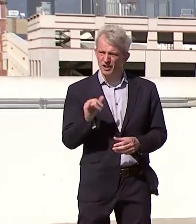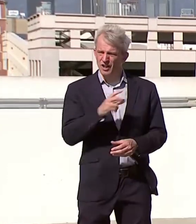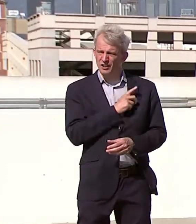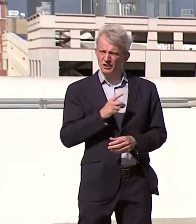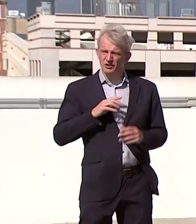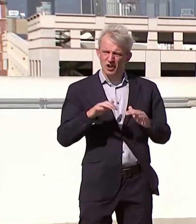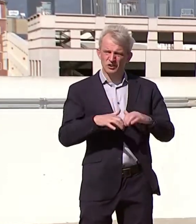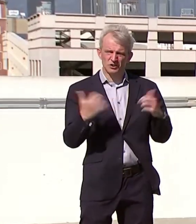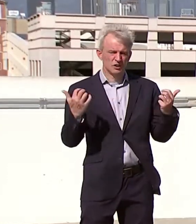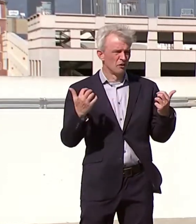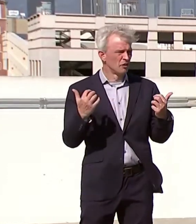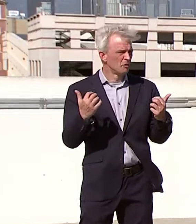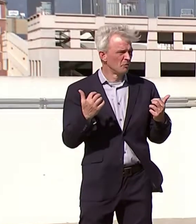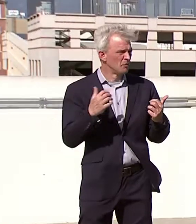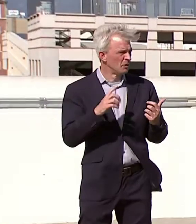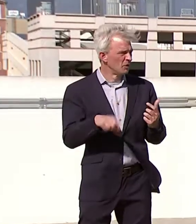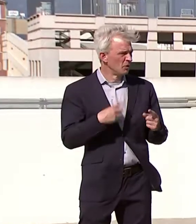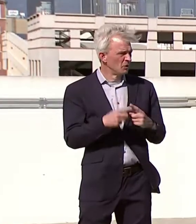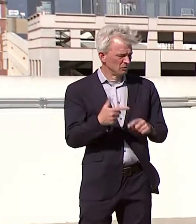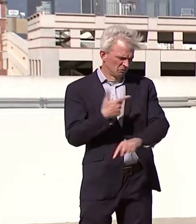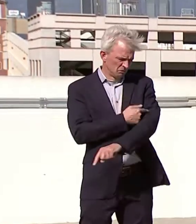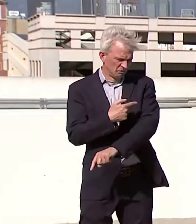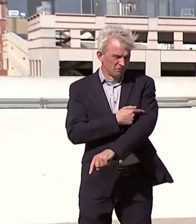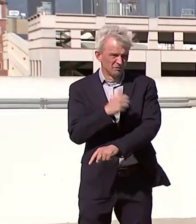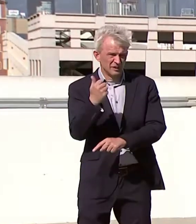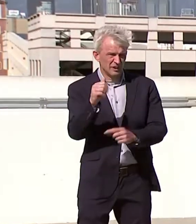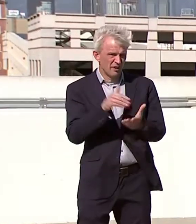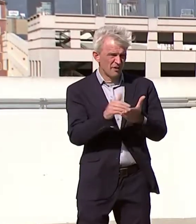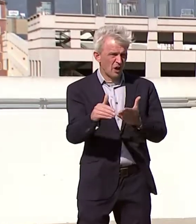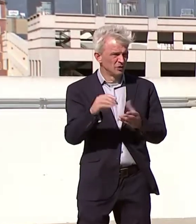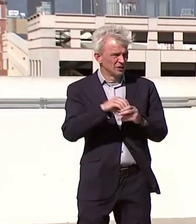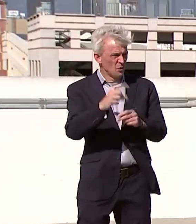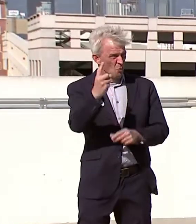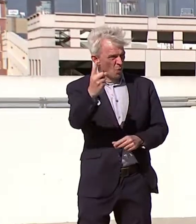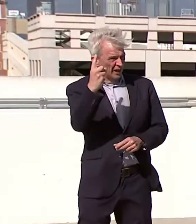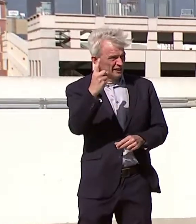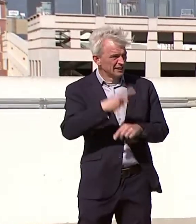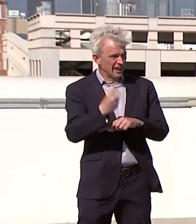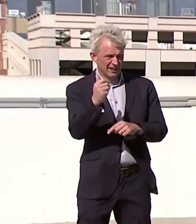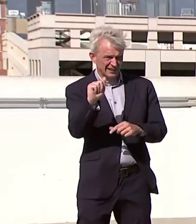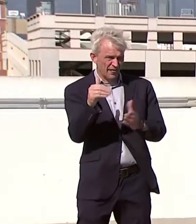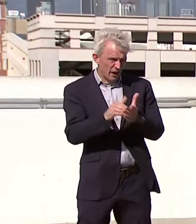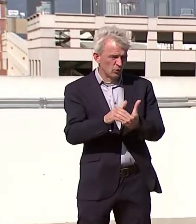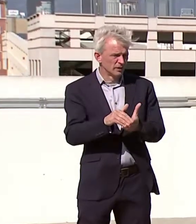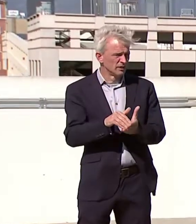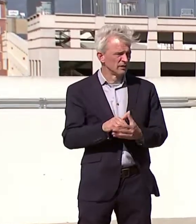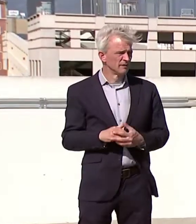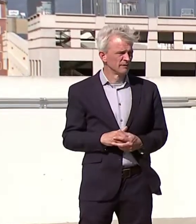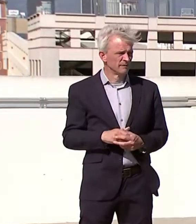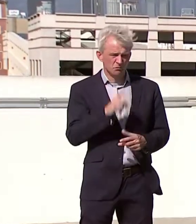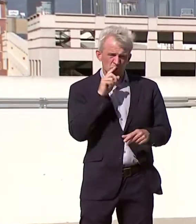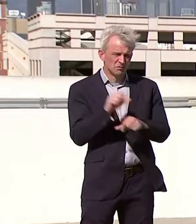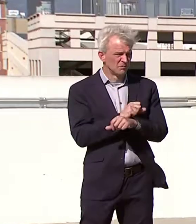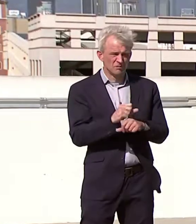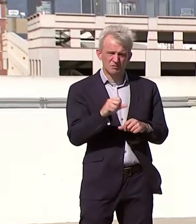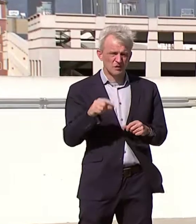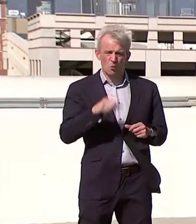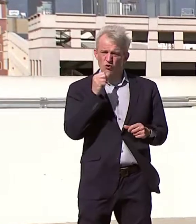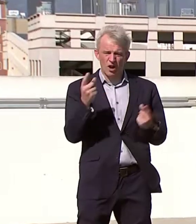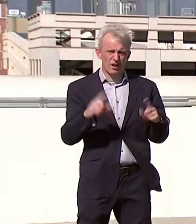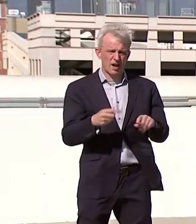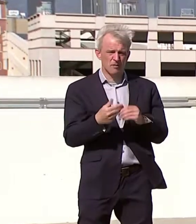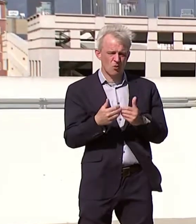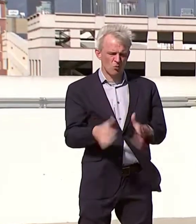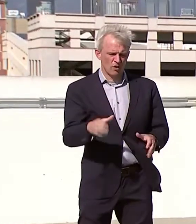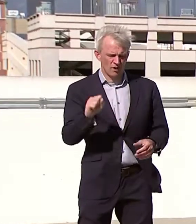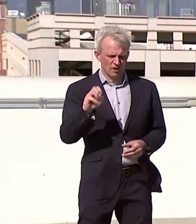we've topped 10,000 in a single day in one of the nation's largest vaccination sites. Literally none of this would have happened. This man is responsible for a lot of